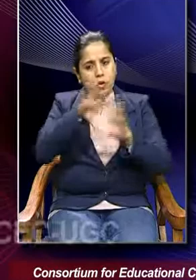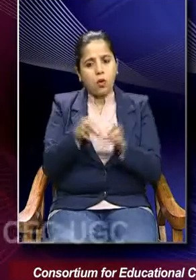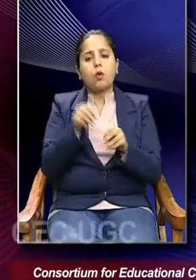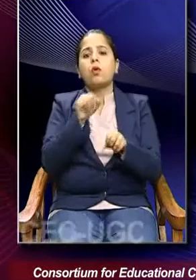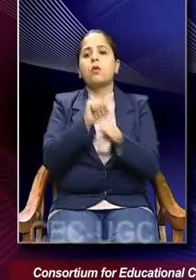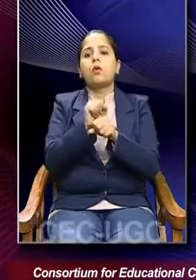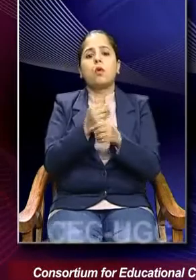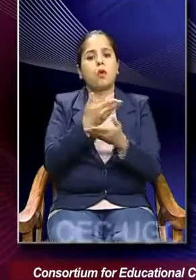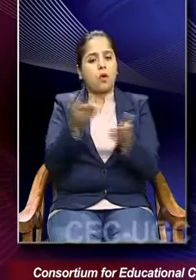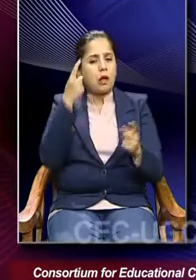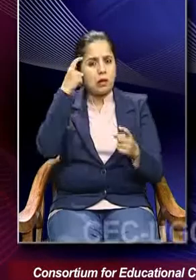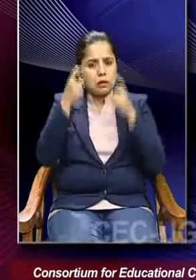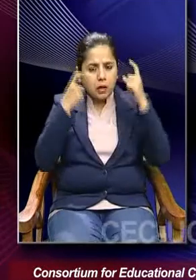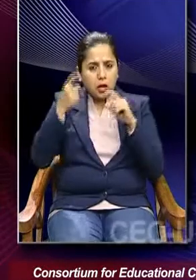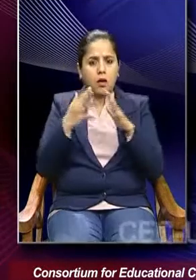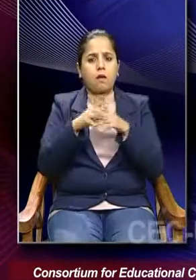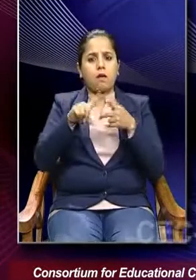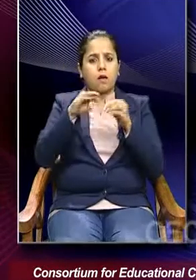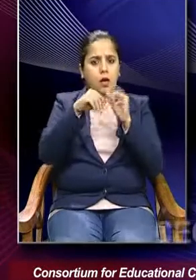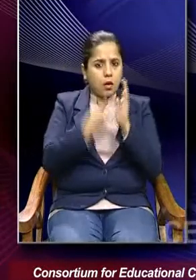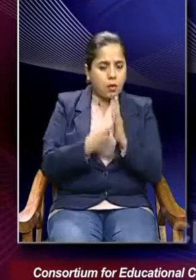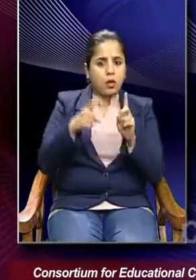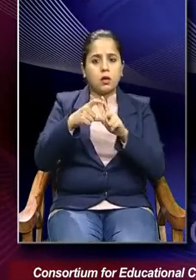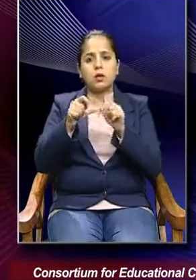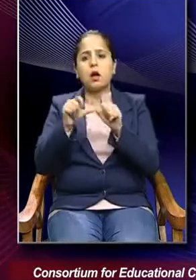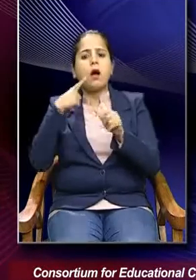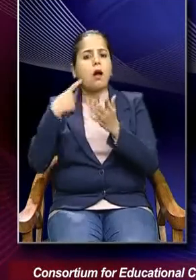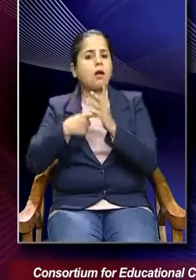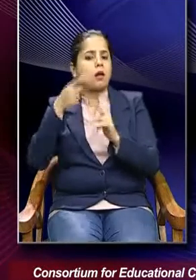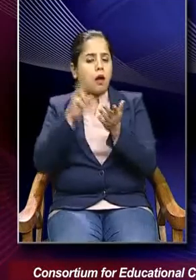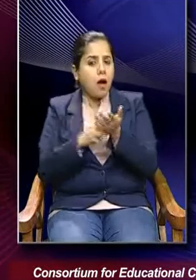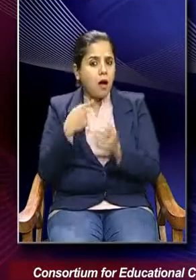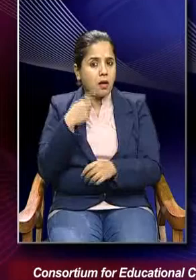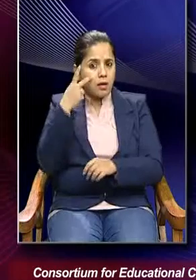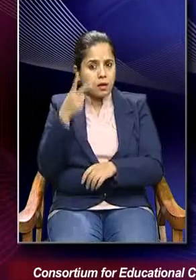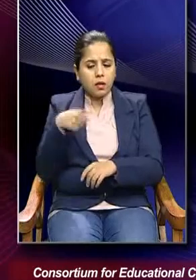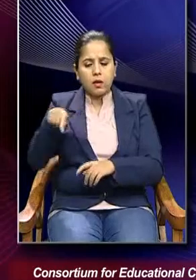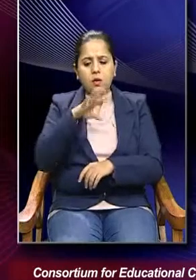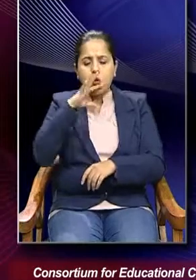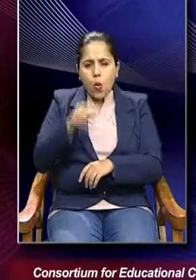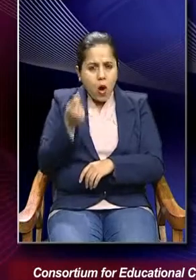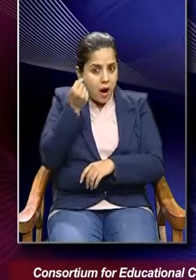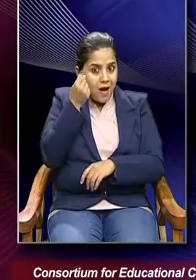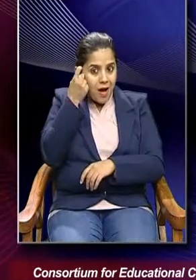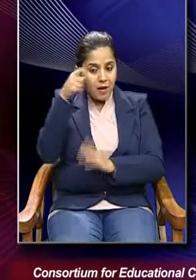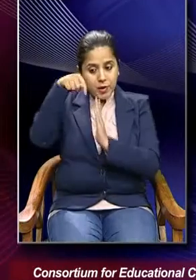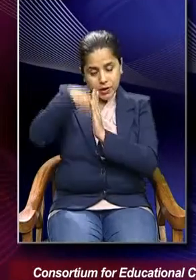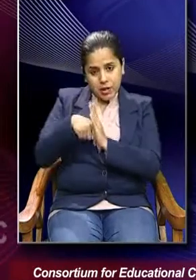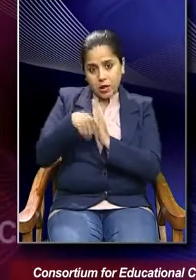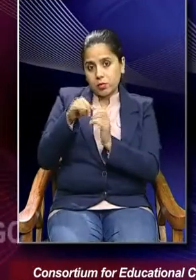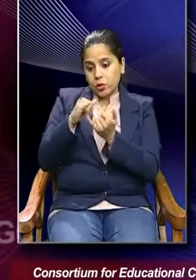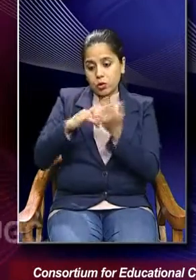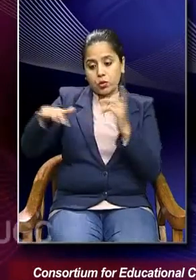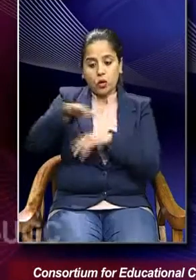of these thinkers like Weber, Durkheim, we see that the core understanding of